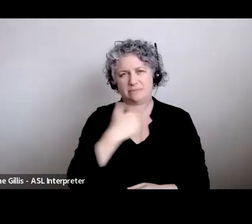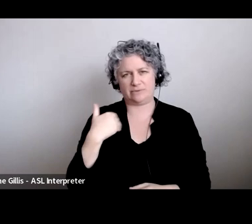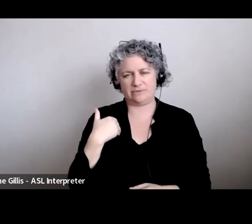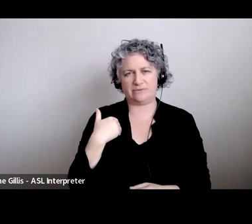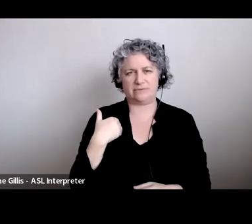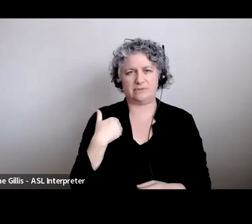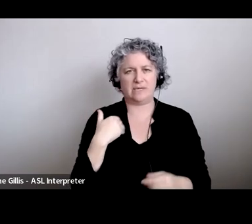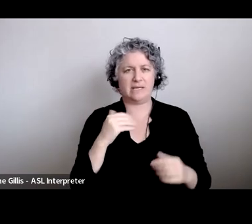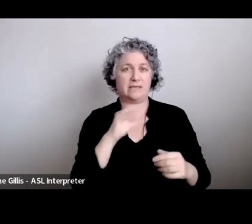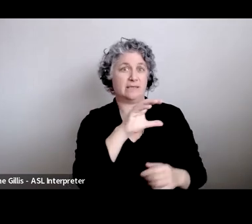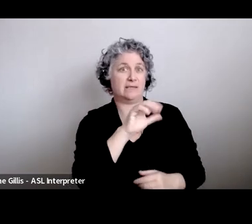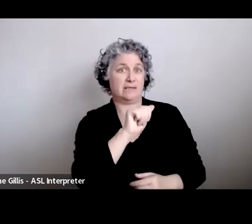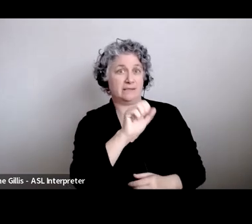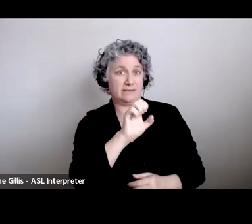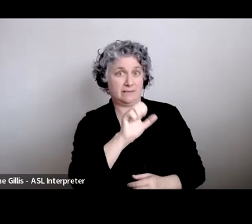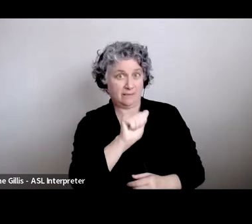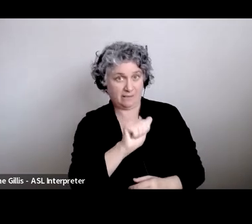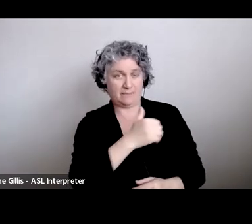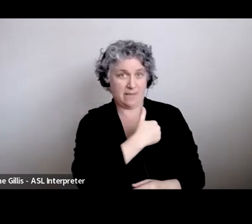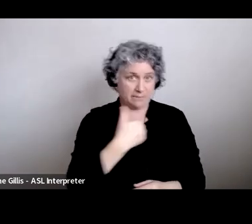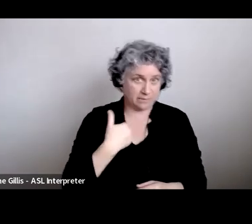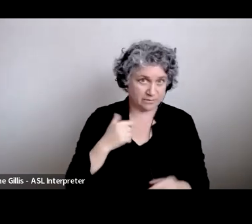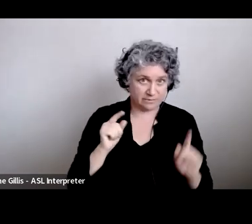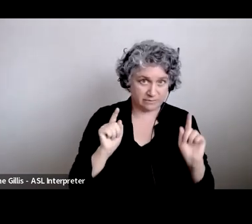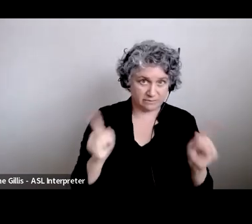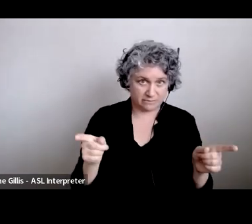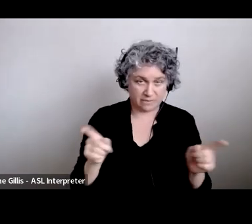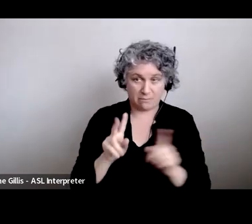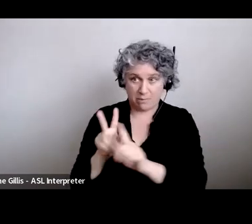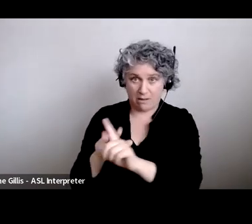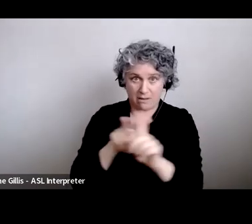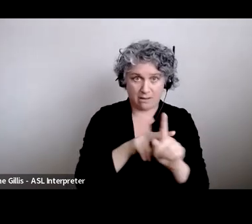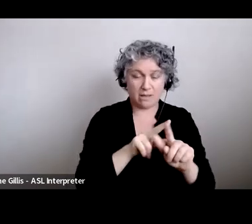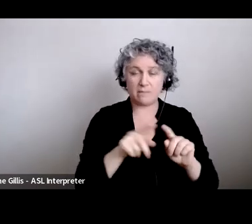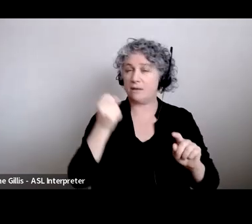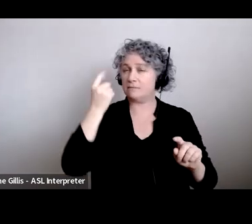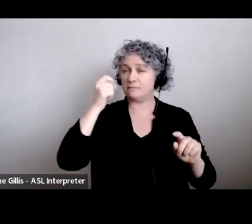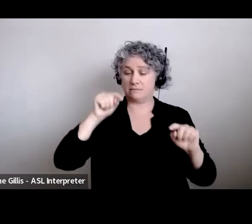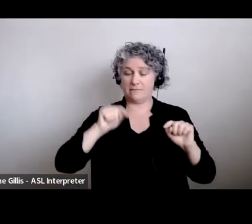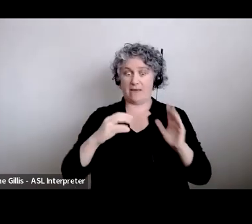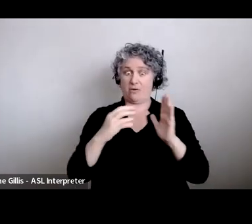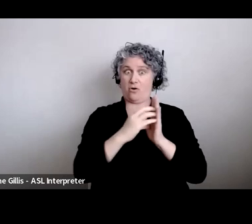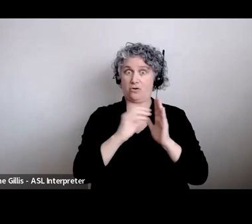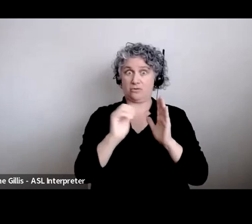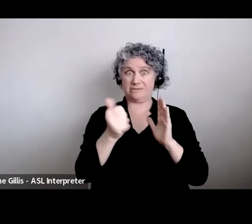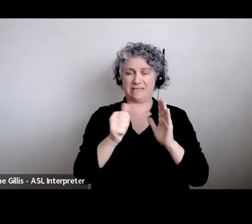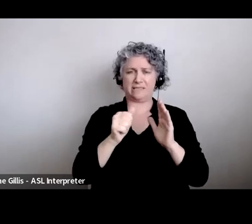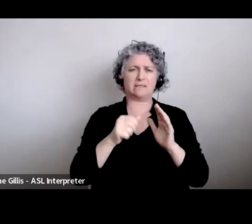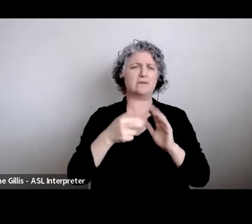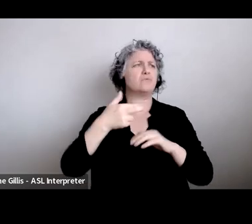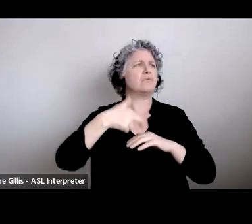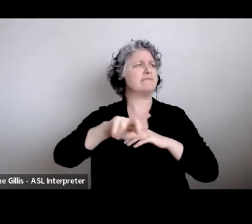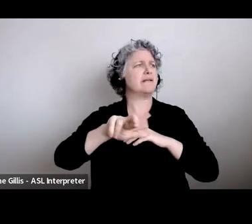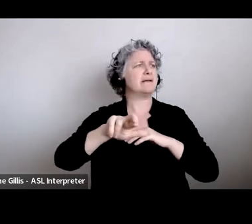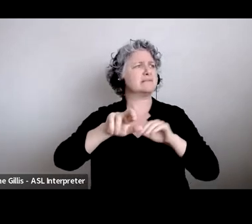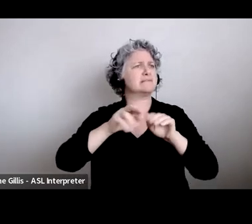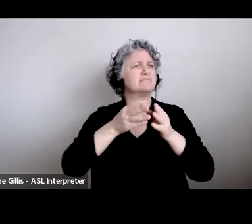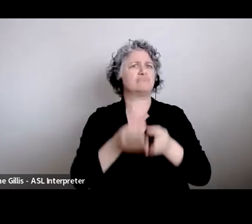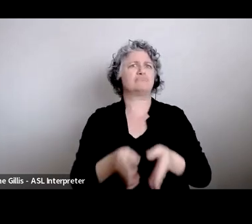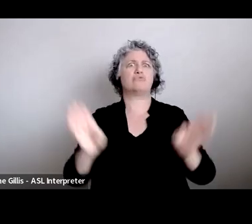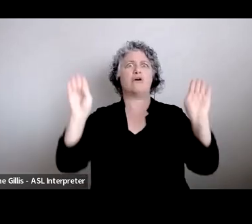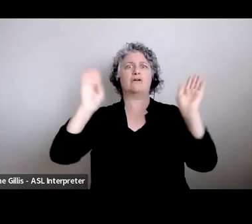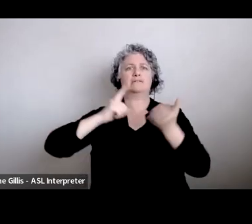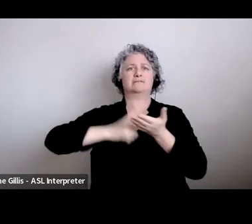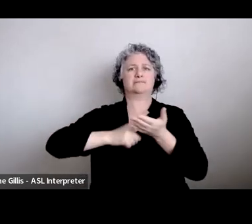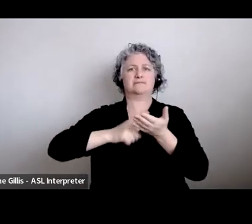equity members, but I think it reflects the broader discussion in terms of exactly what Ravi was talking about,